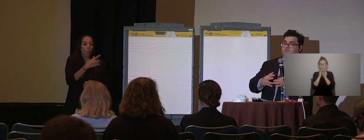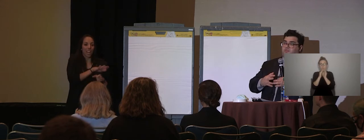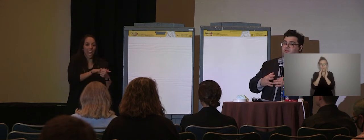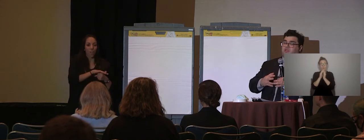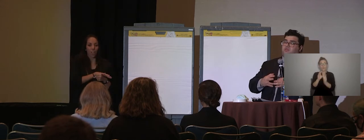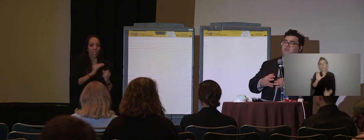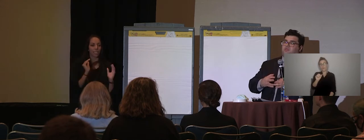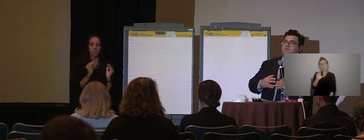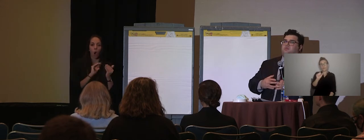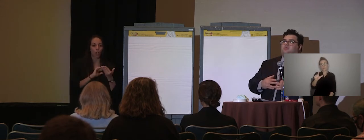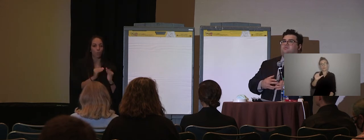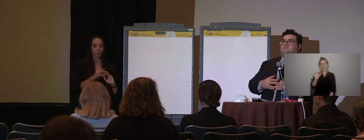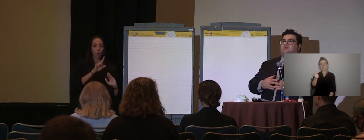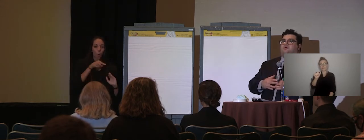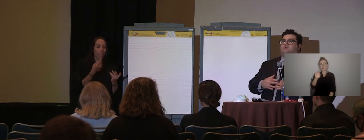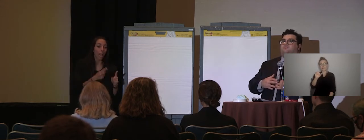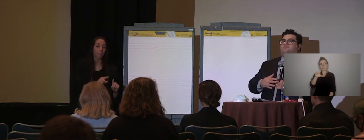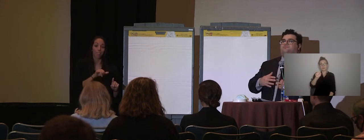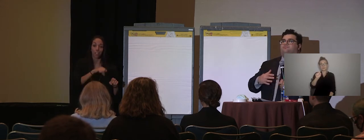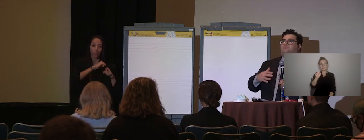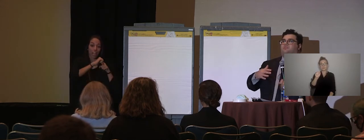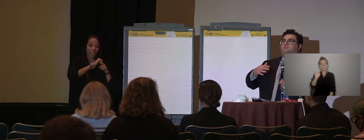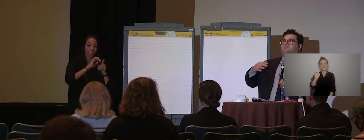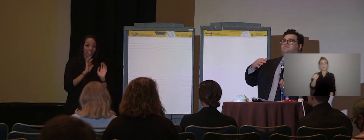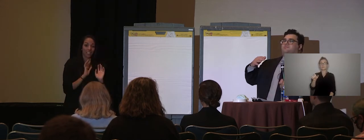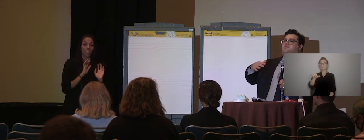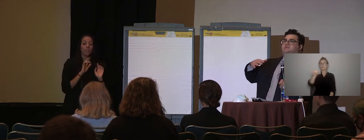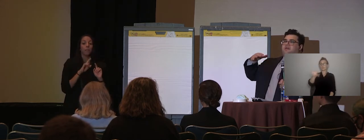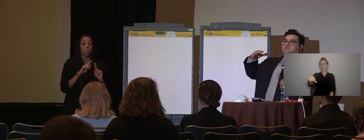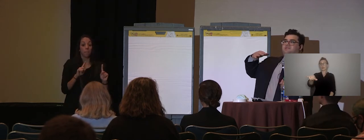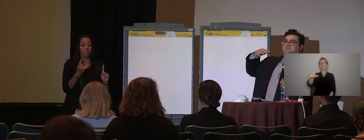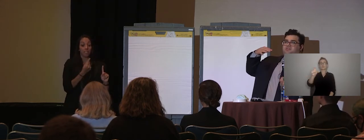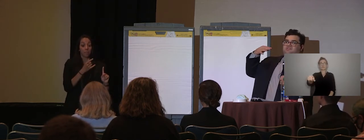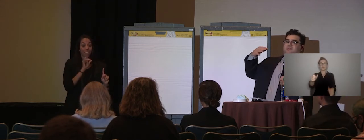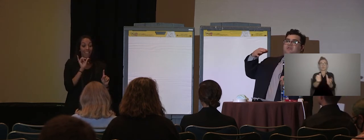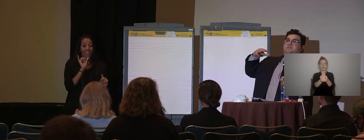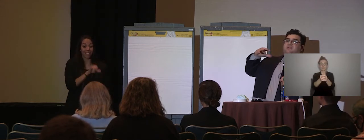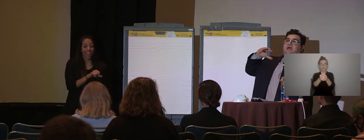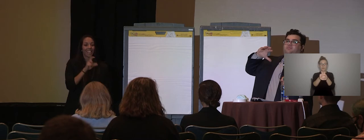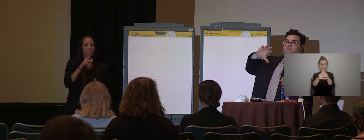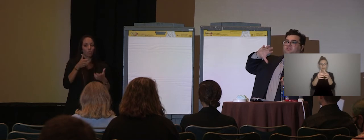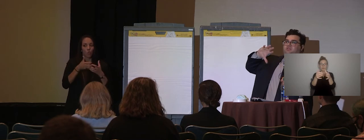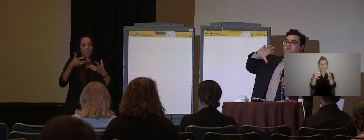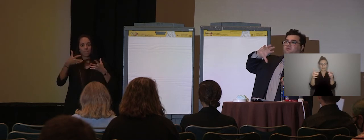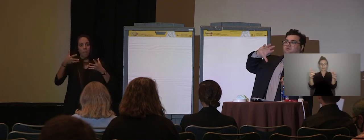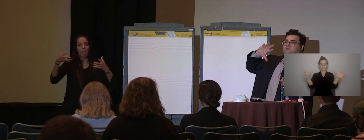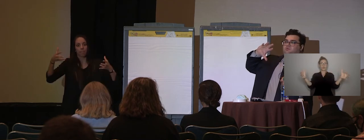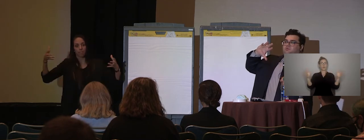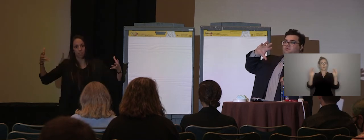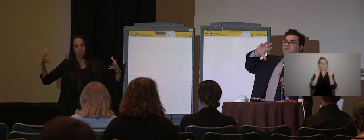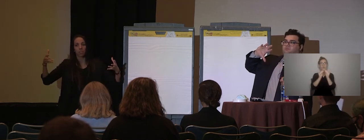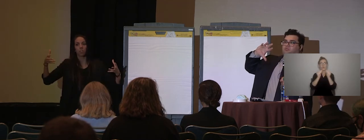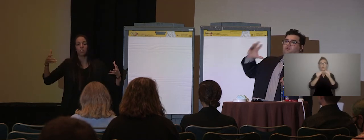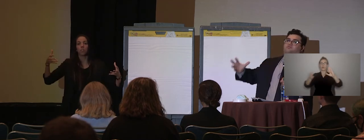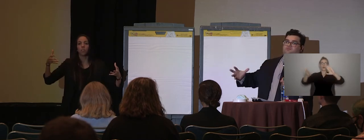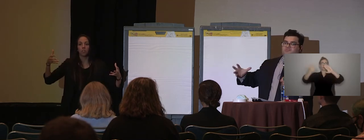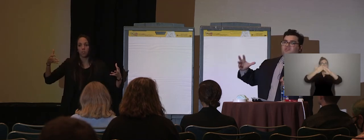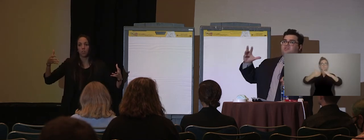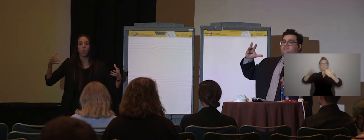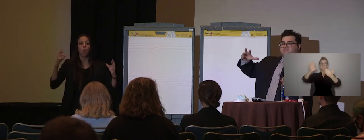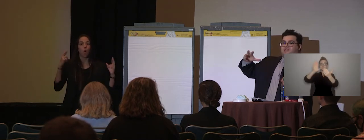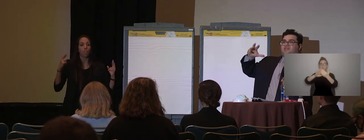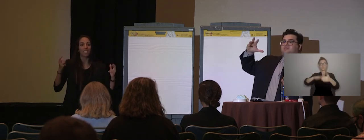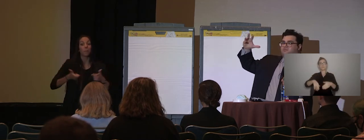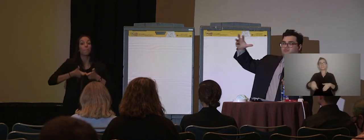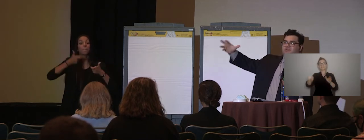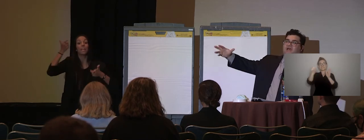small community. So something like that needs to be expanded at the larger city,